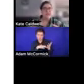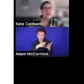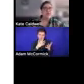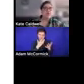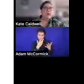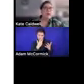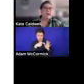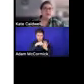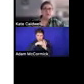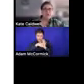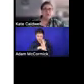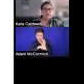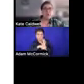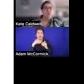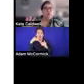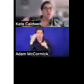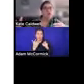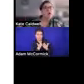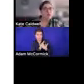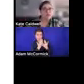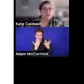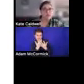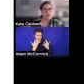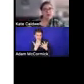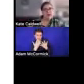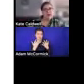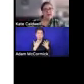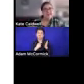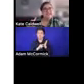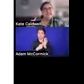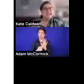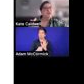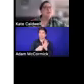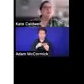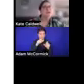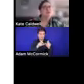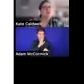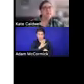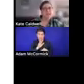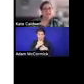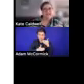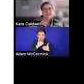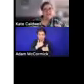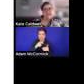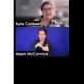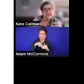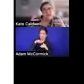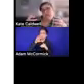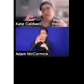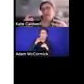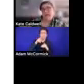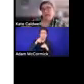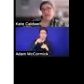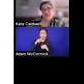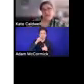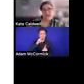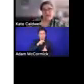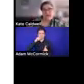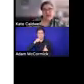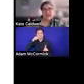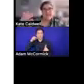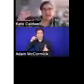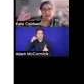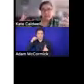surveillance-y type of way to show who you were talking to. It's not intersectional because it doesn't actually engage